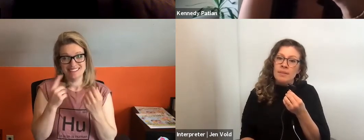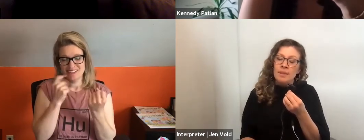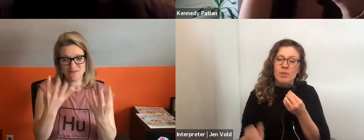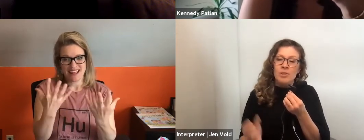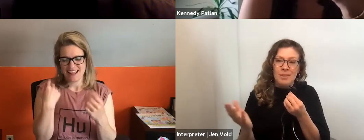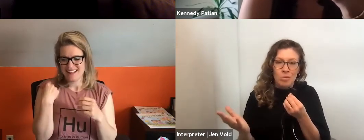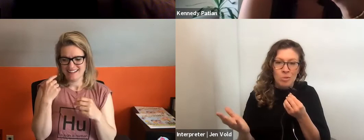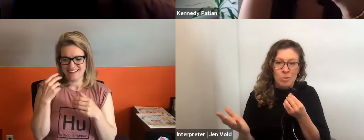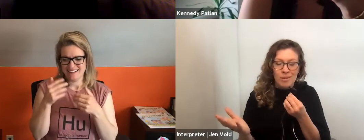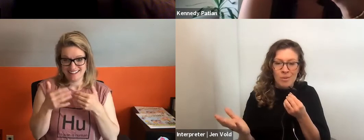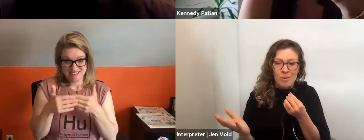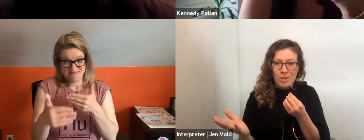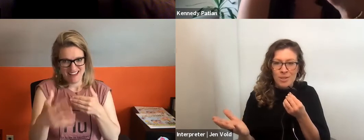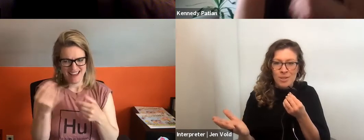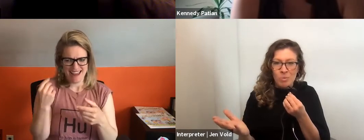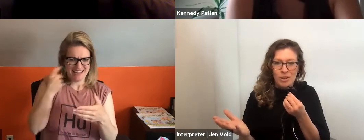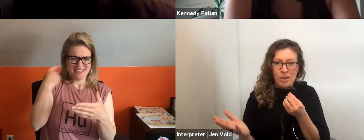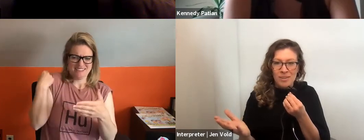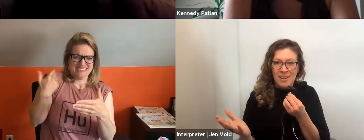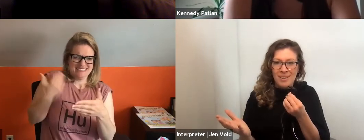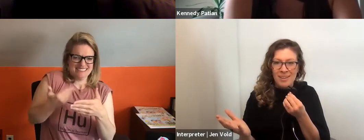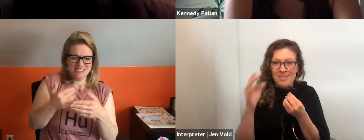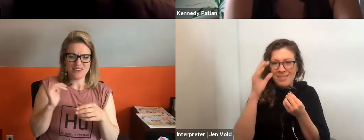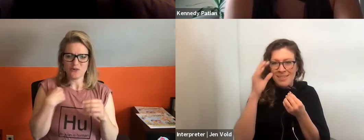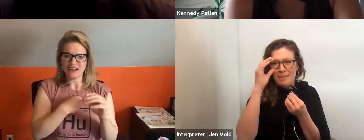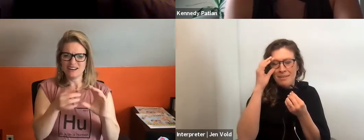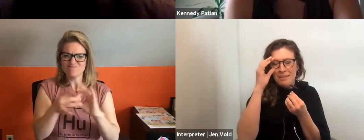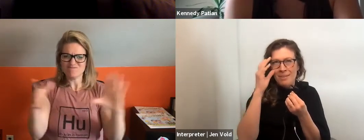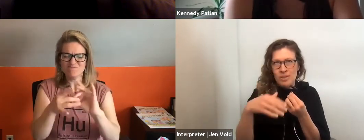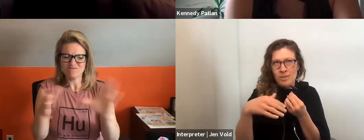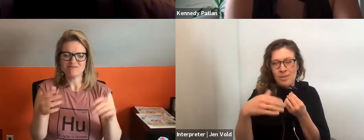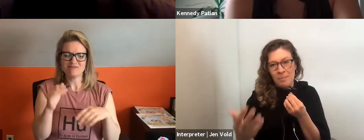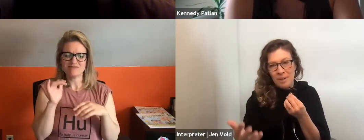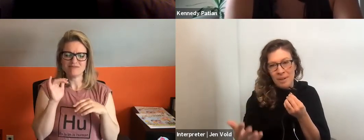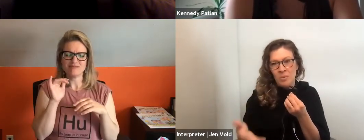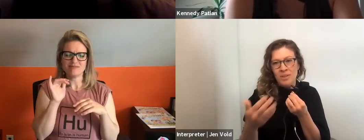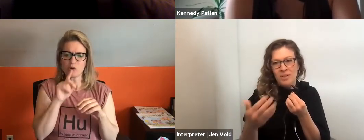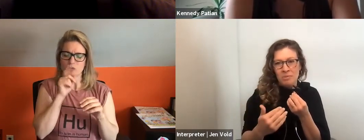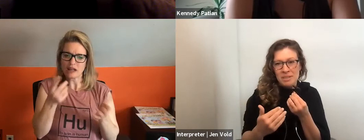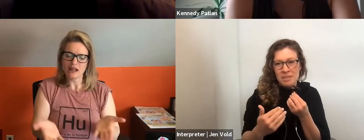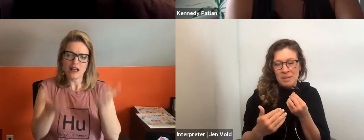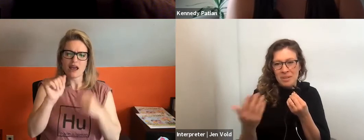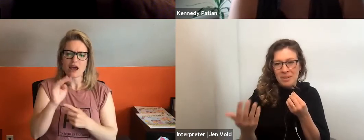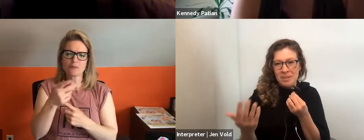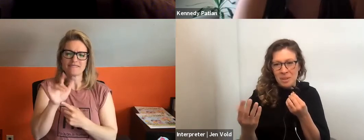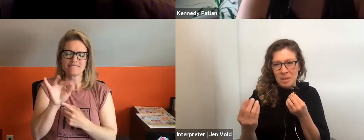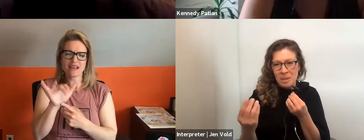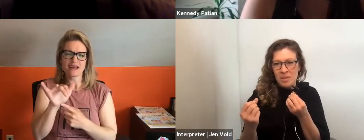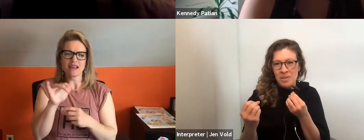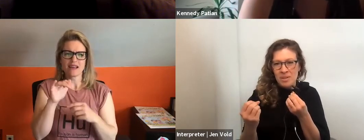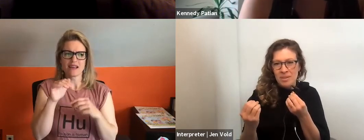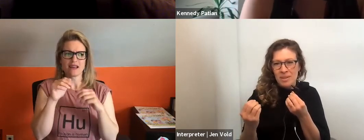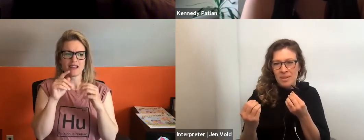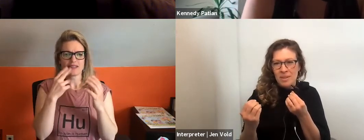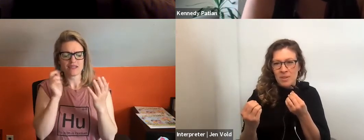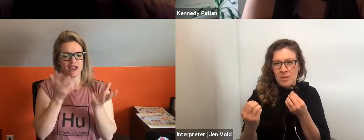I'm just thinking through the other projects that we're working on and the ones that are coming up and the ones that we've recently completed, and just thinking